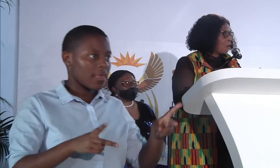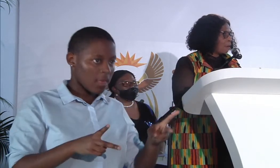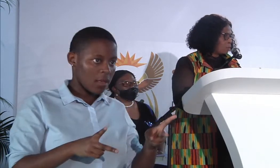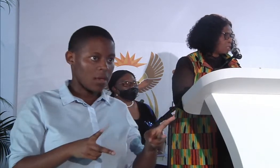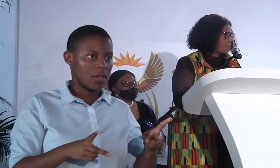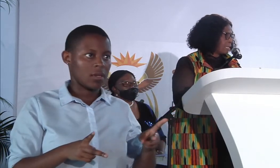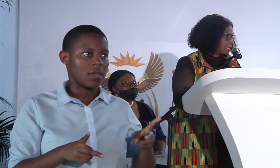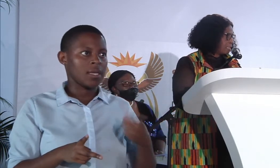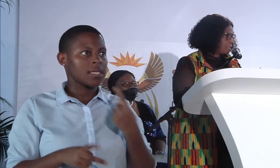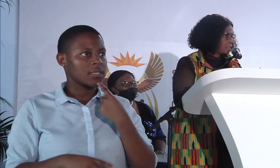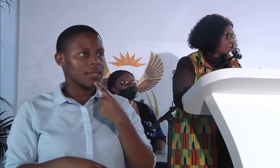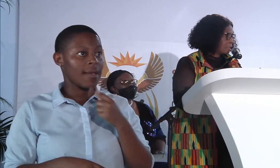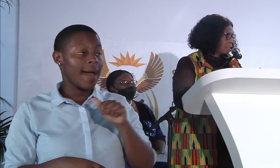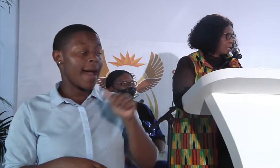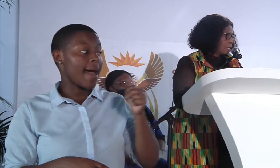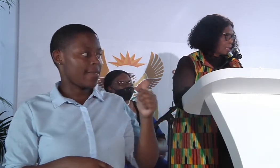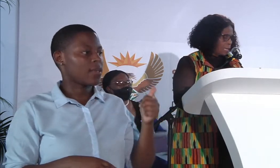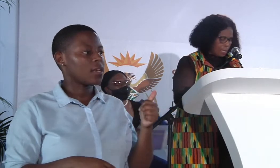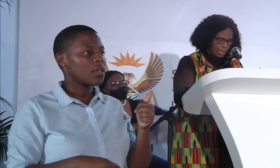our municipalities,